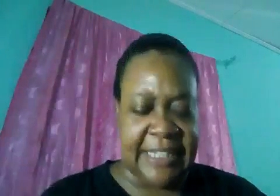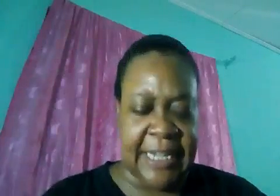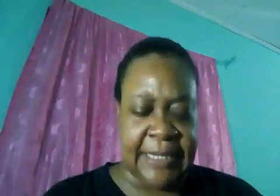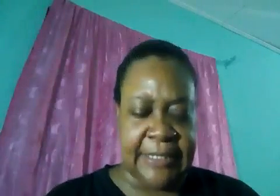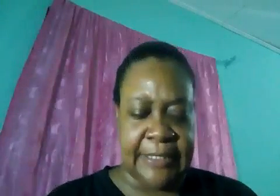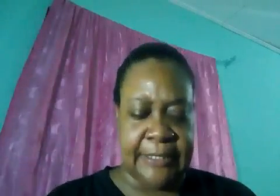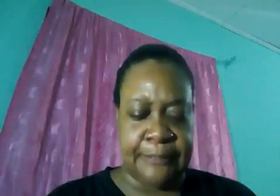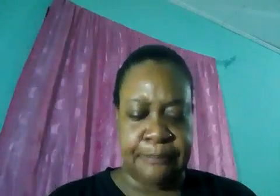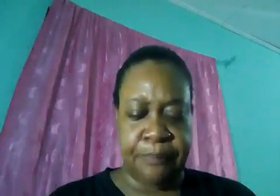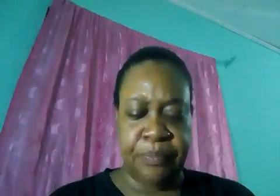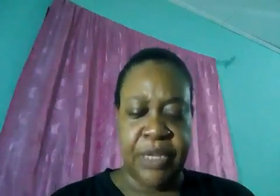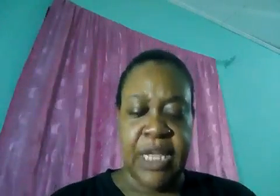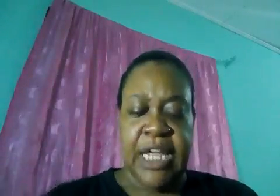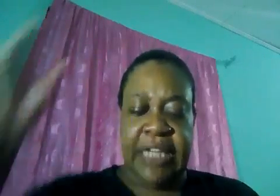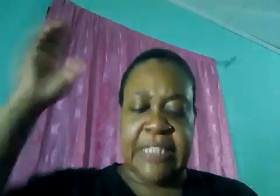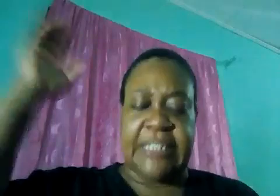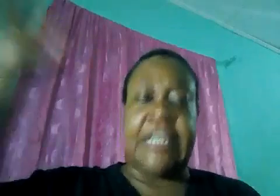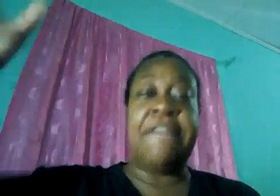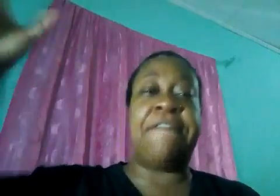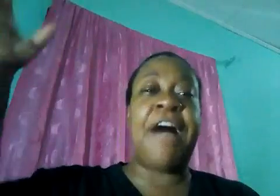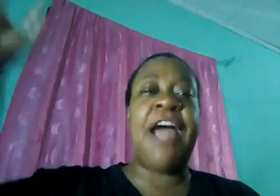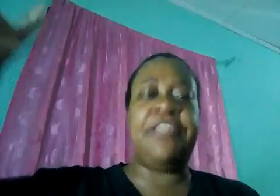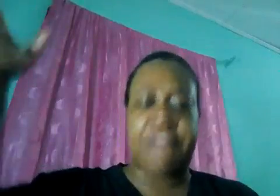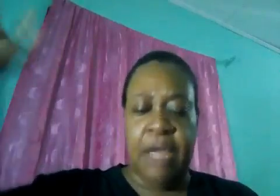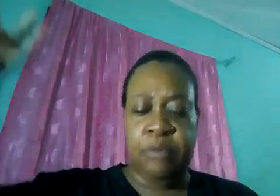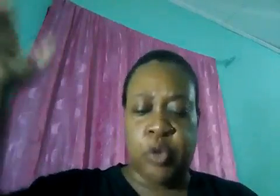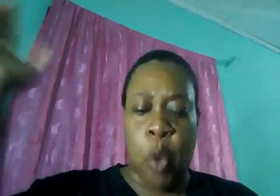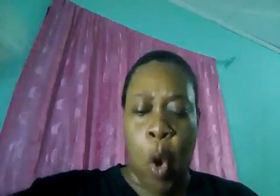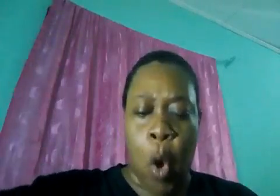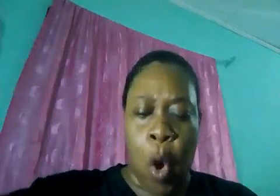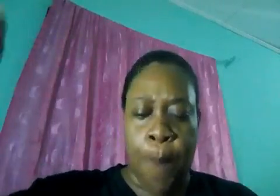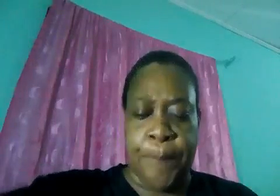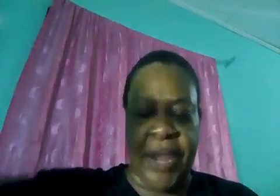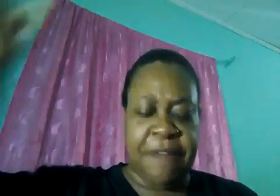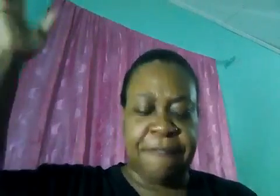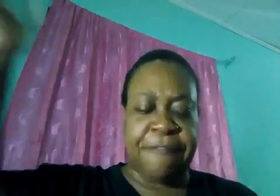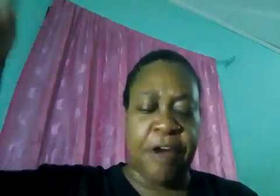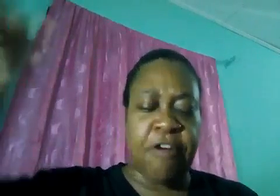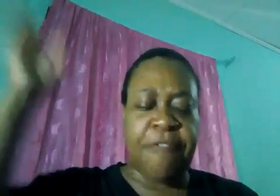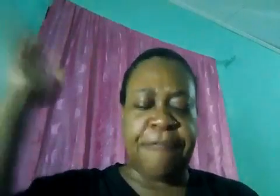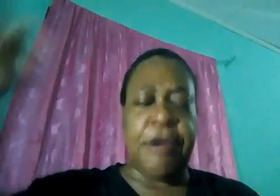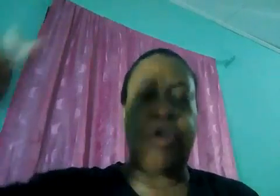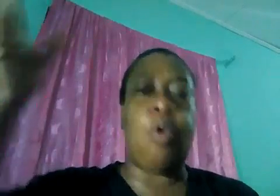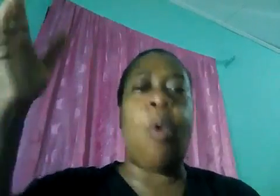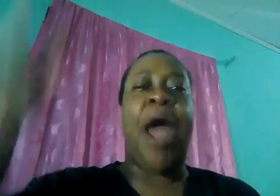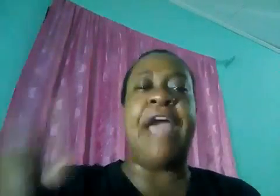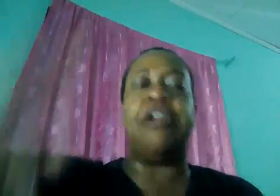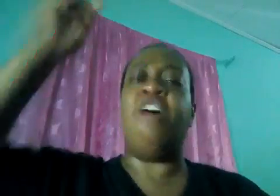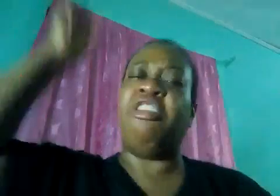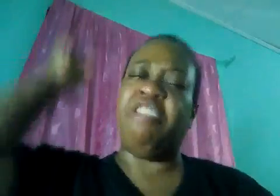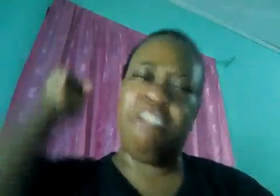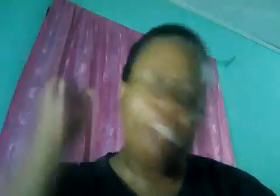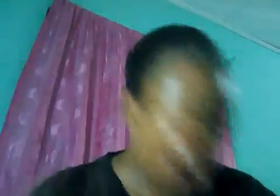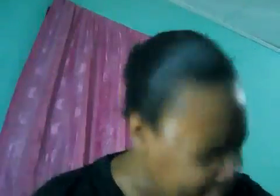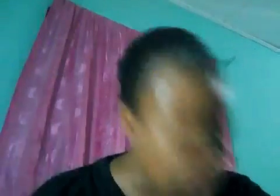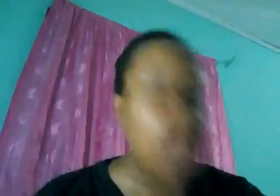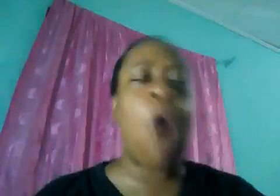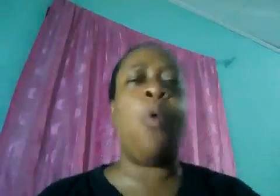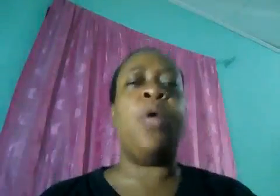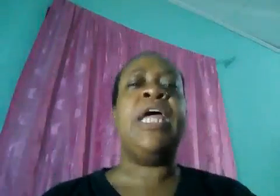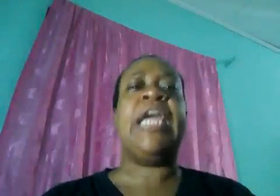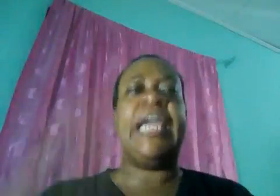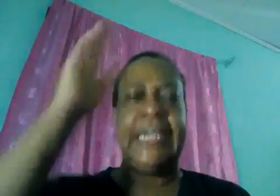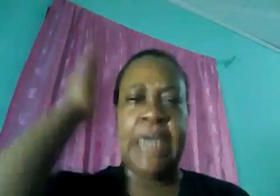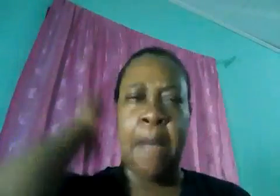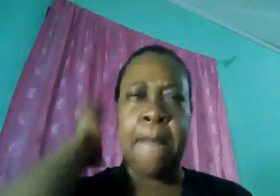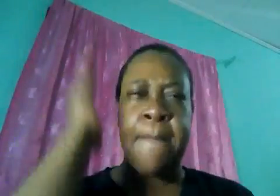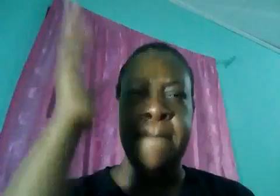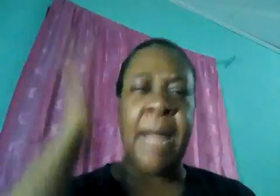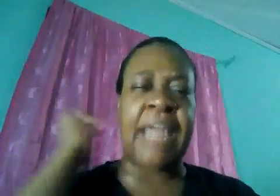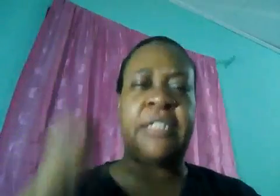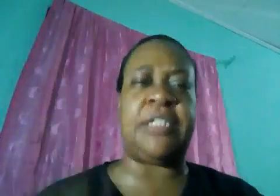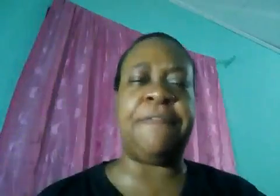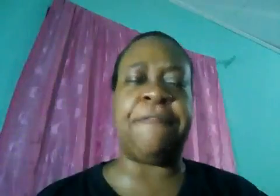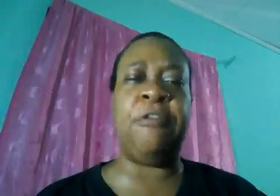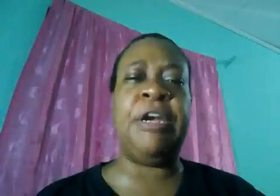blessings, divide them to open very, very wide right now in the mighty full name